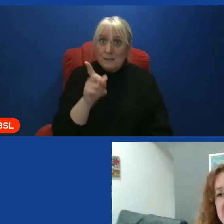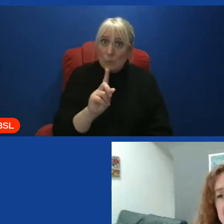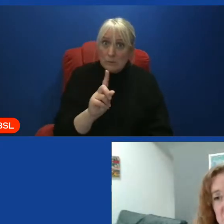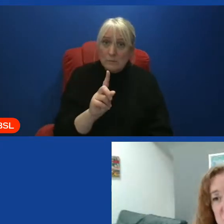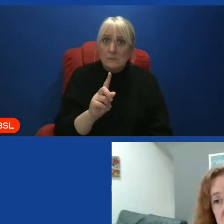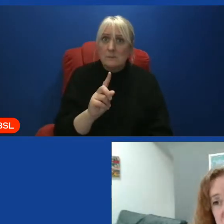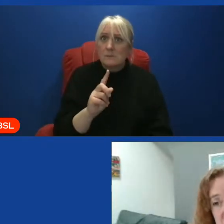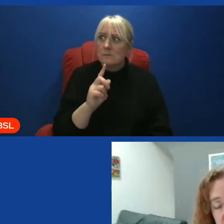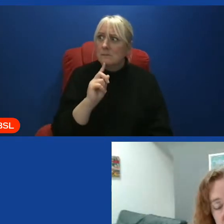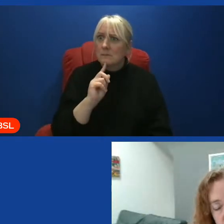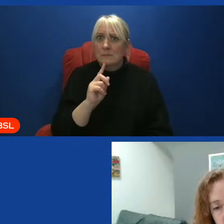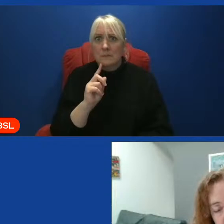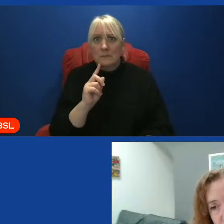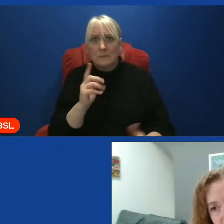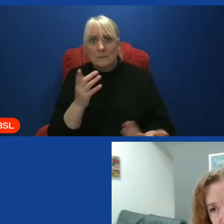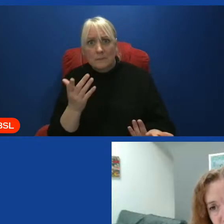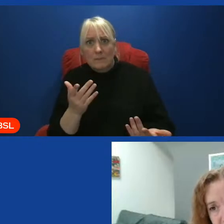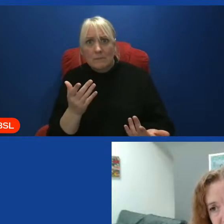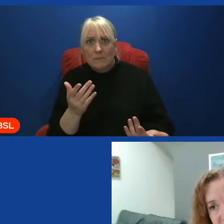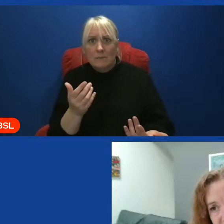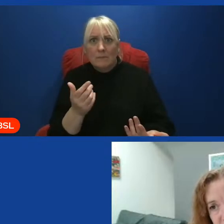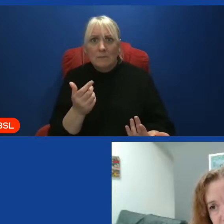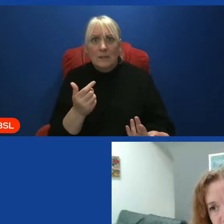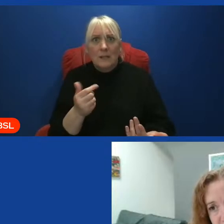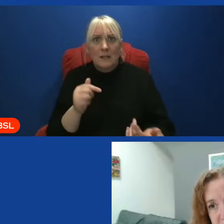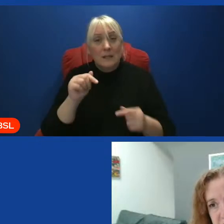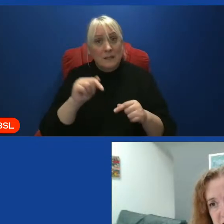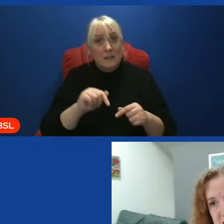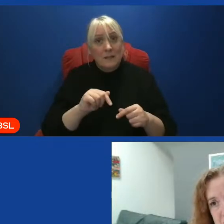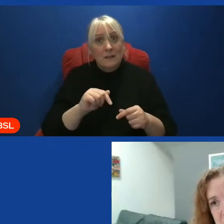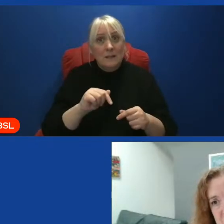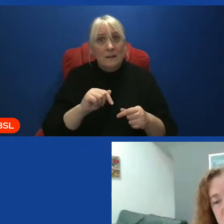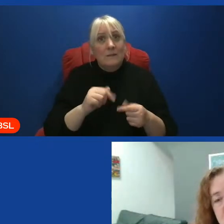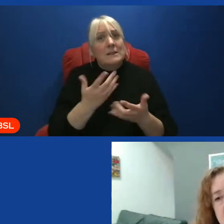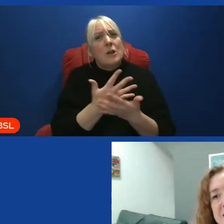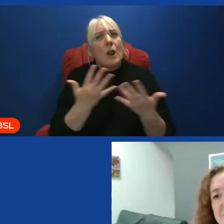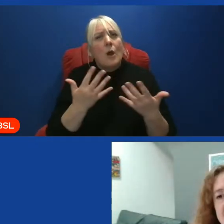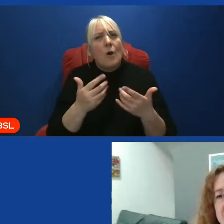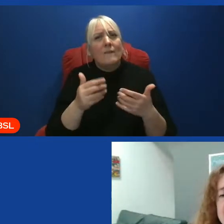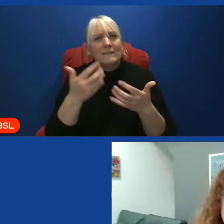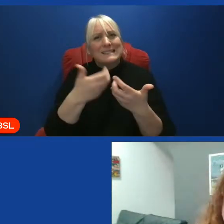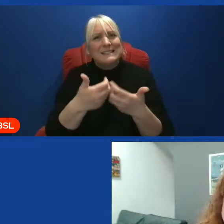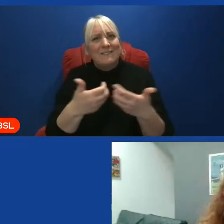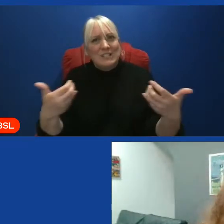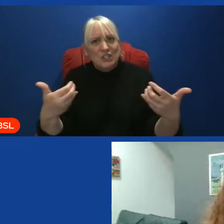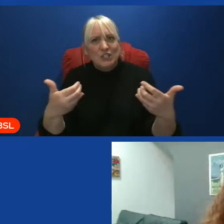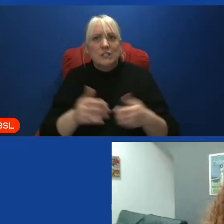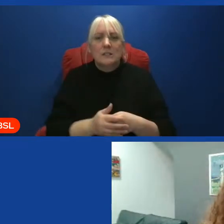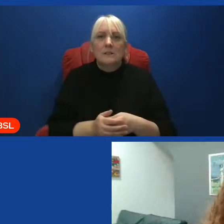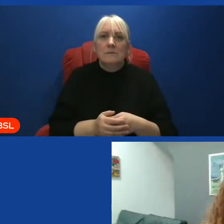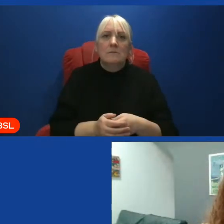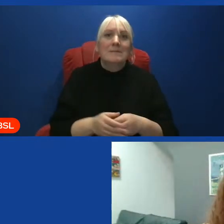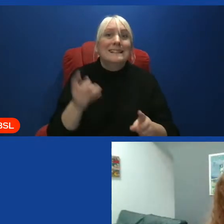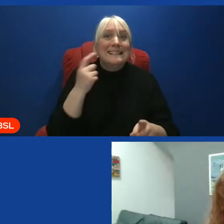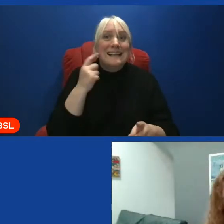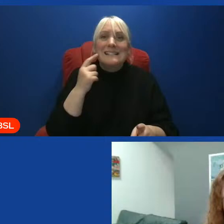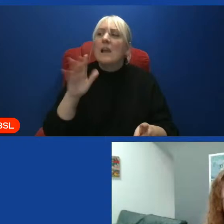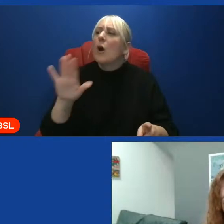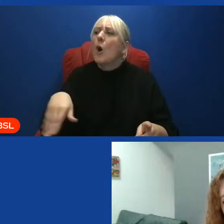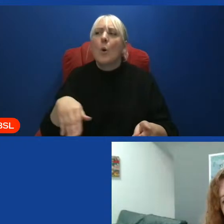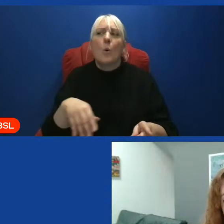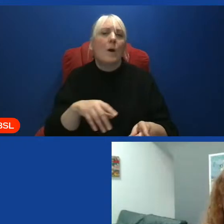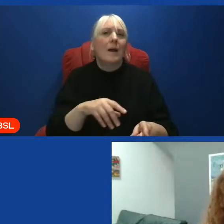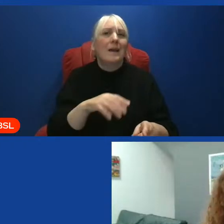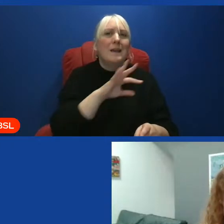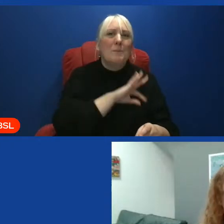is a huge room for division in this arena. It's very easy to pit a job centre worker against a benefit claimant,